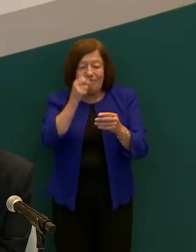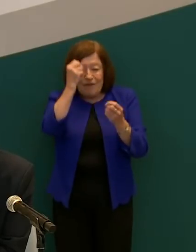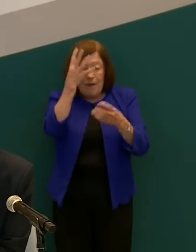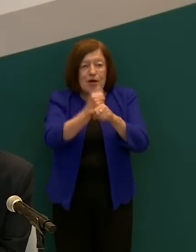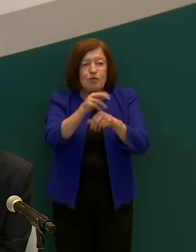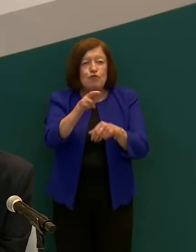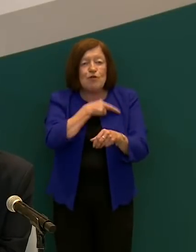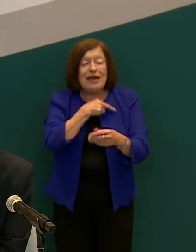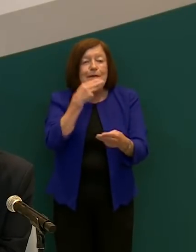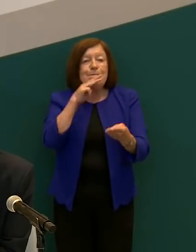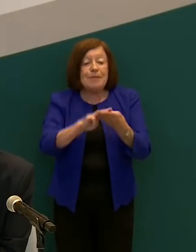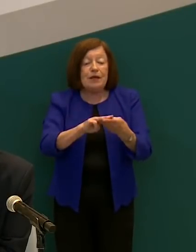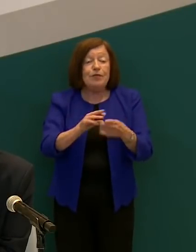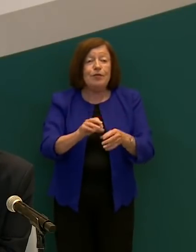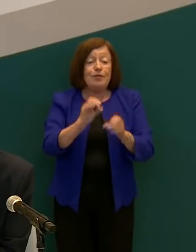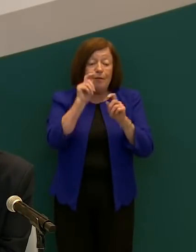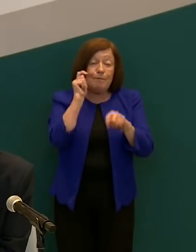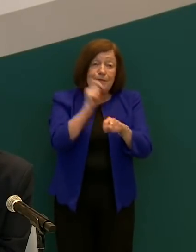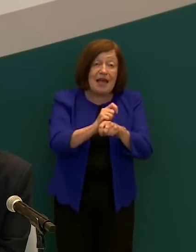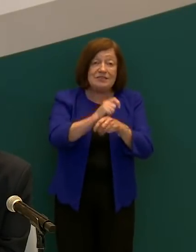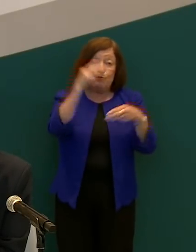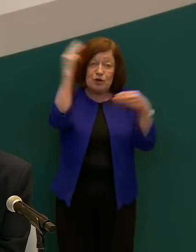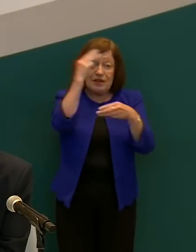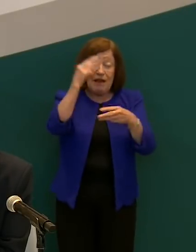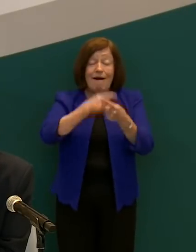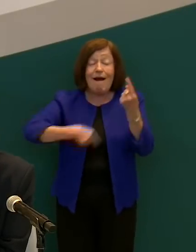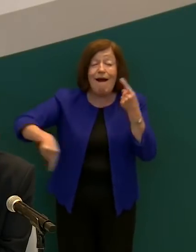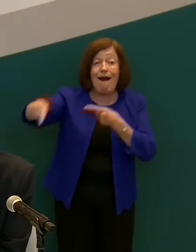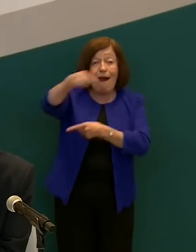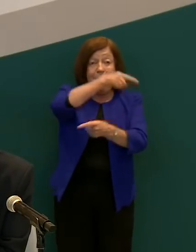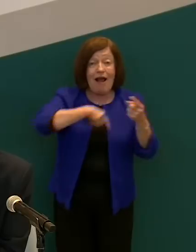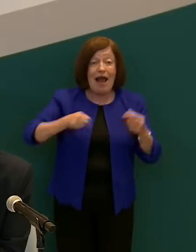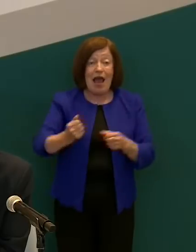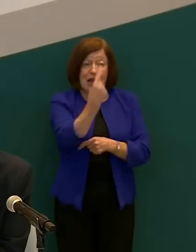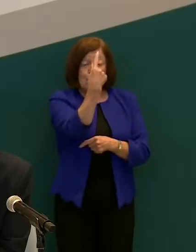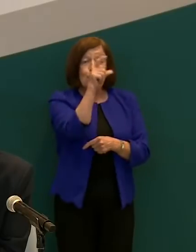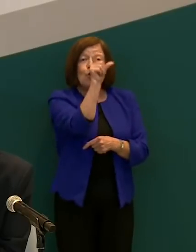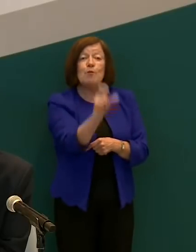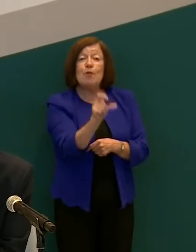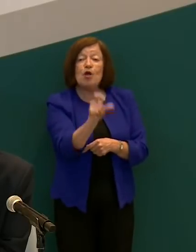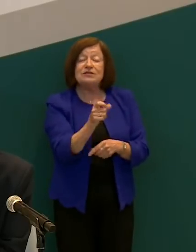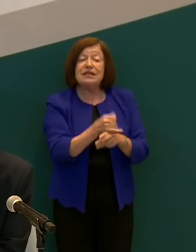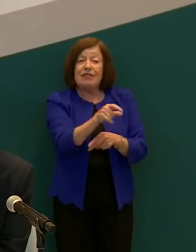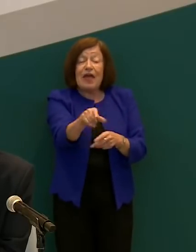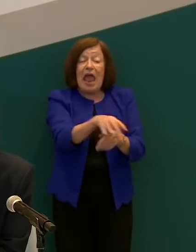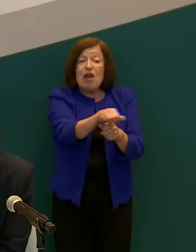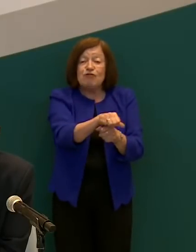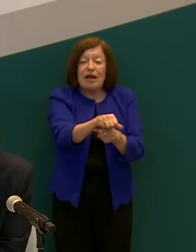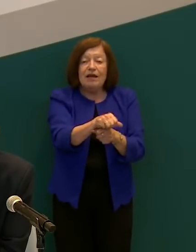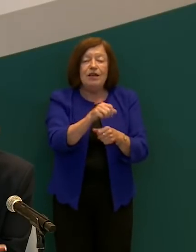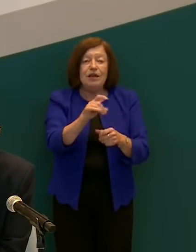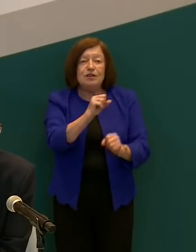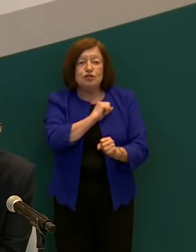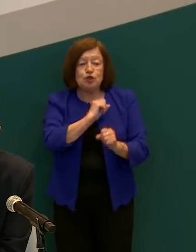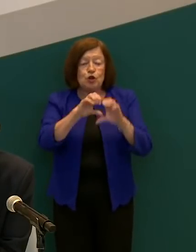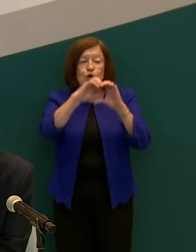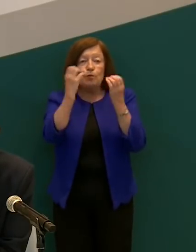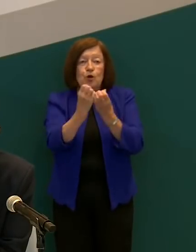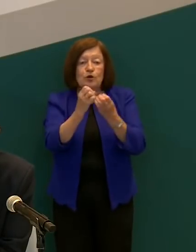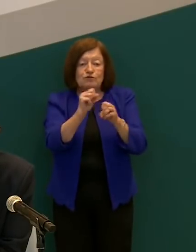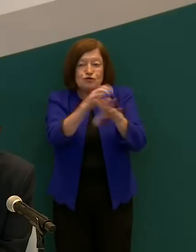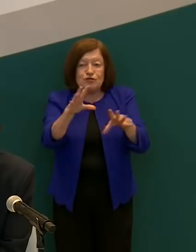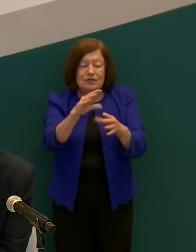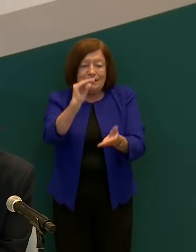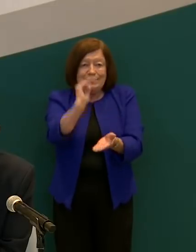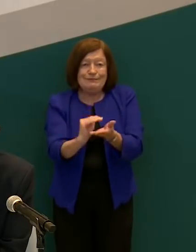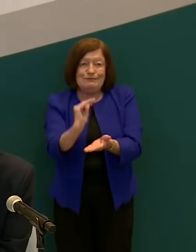the greatest protection any of us can give to any one person in those settings is to ensure that community transmission is kept as